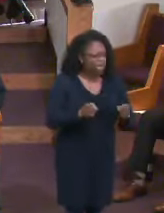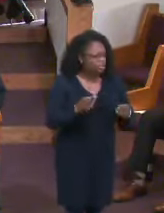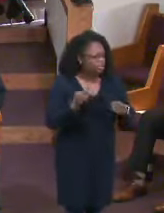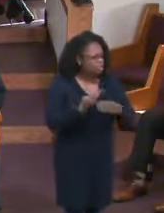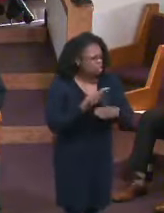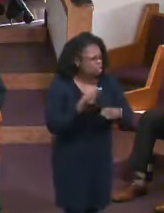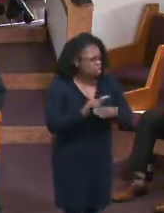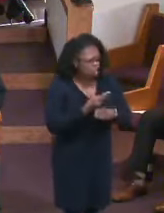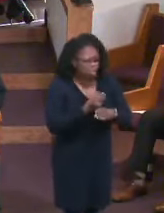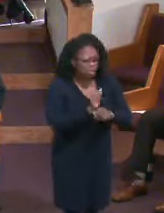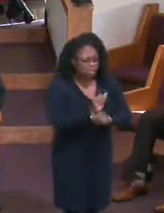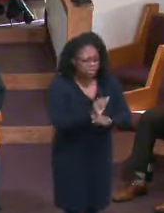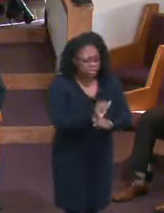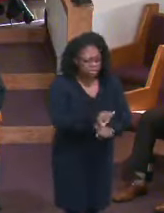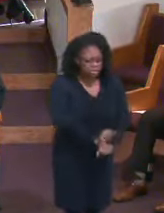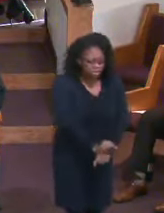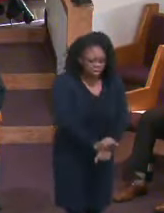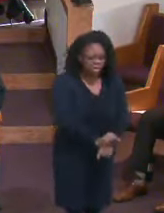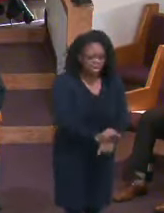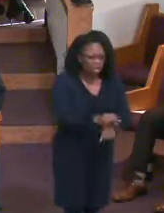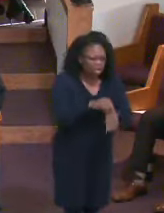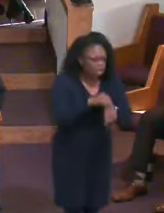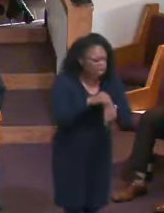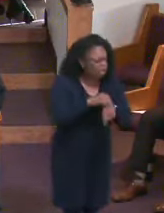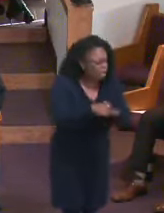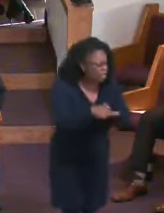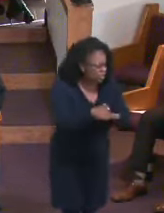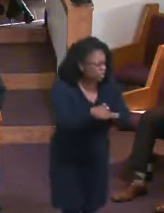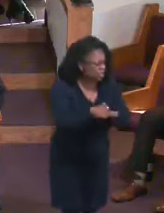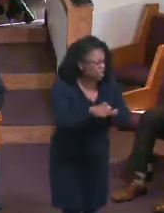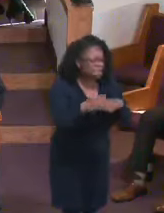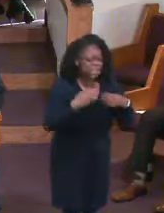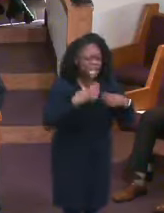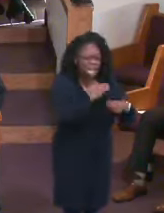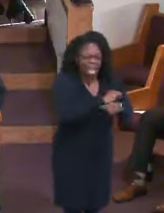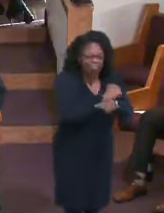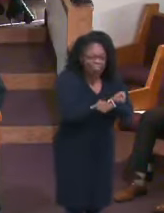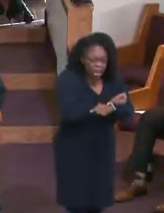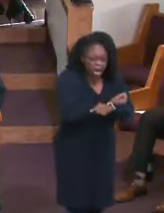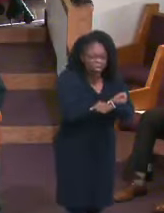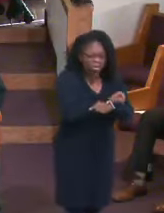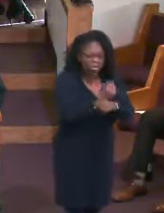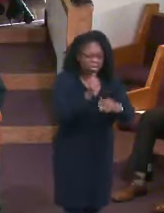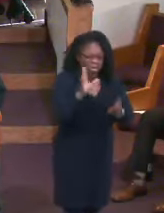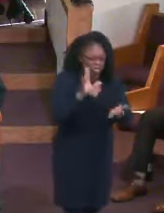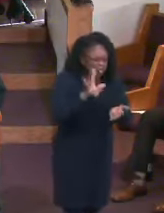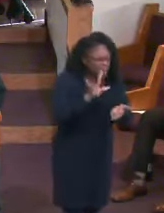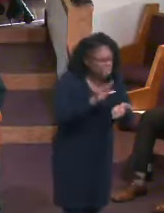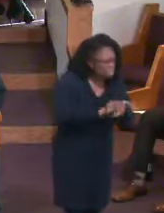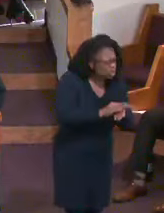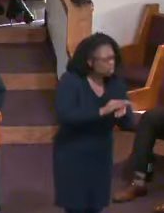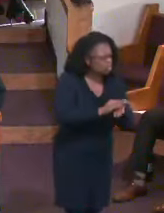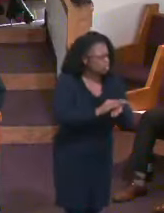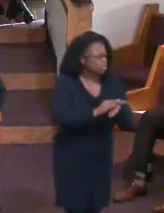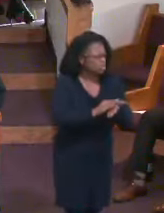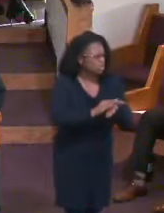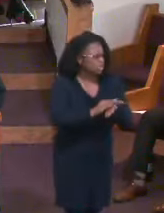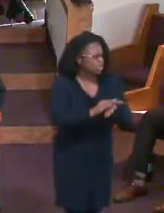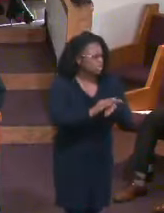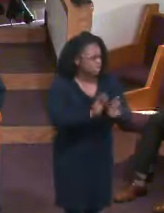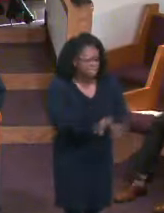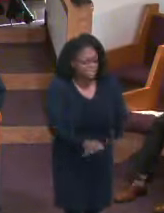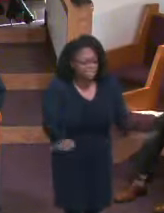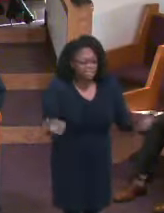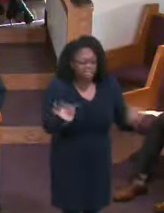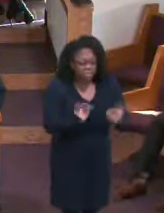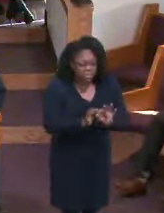restrain, or direct influence over it, to have power over, to reduce the incident or severity of.